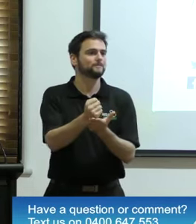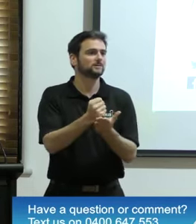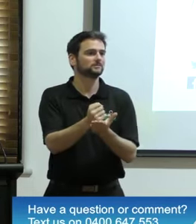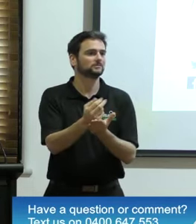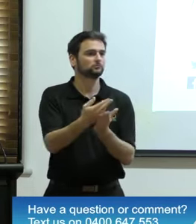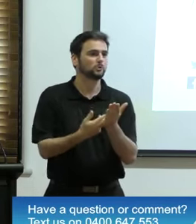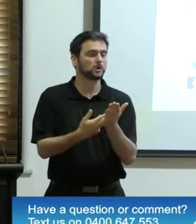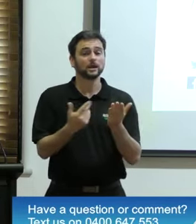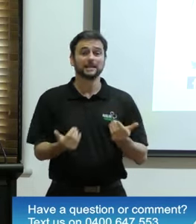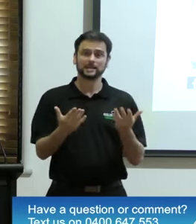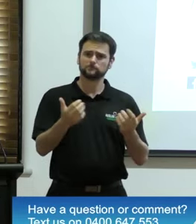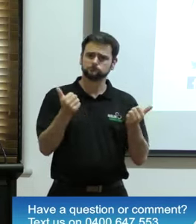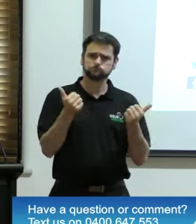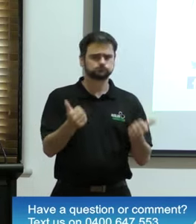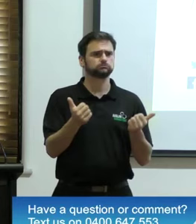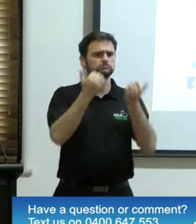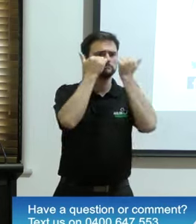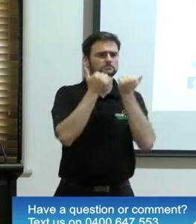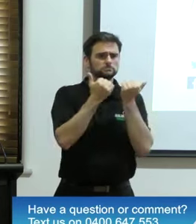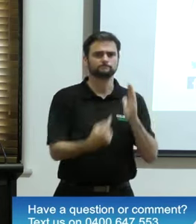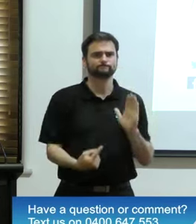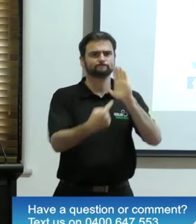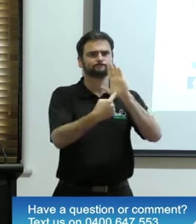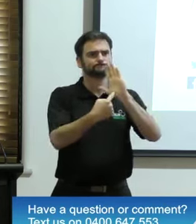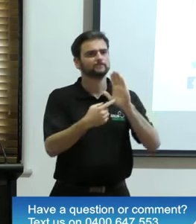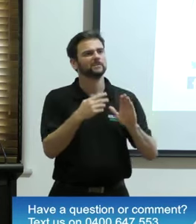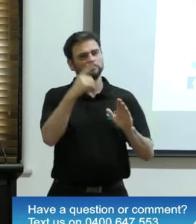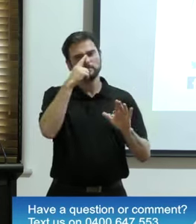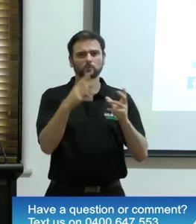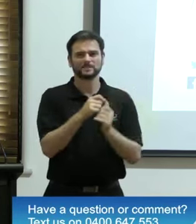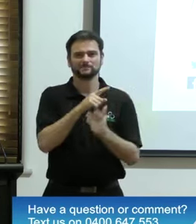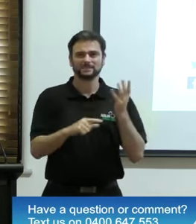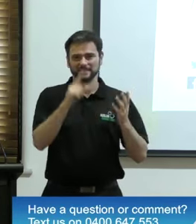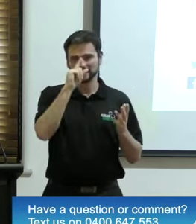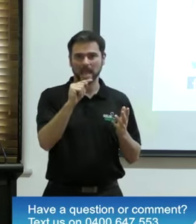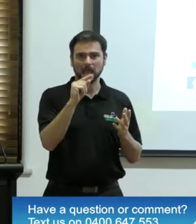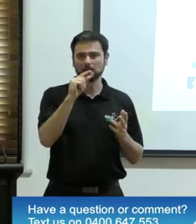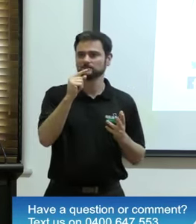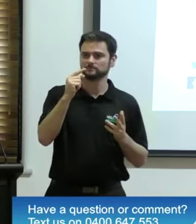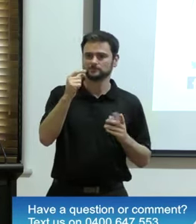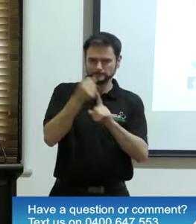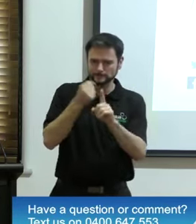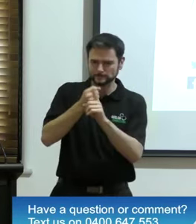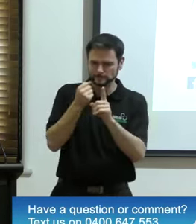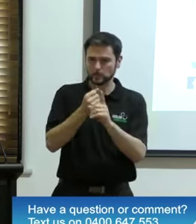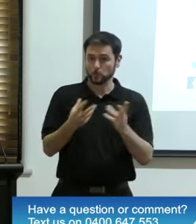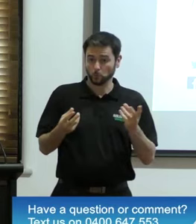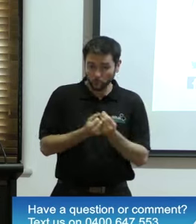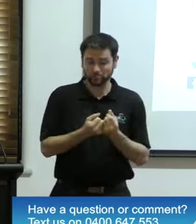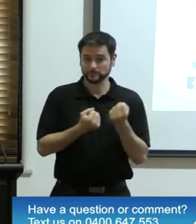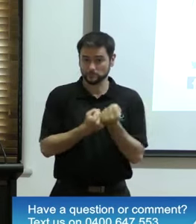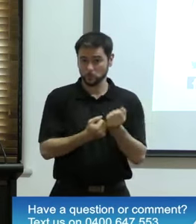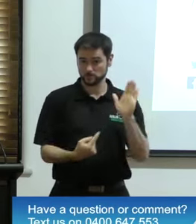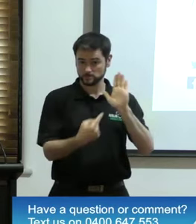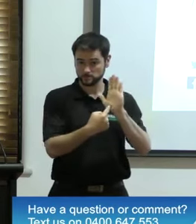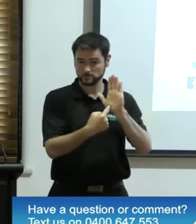for issues for people with a disability, but also to help move forward. Some of you might be